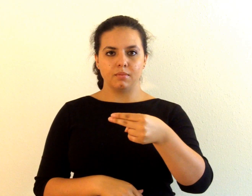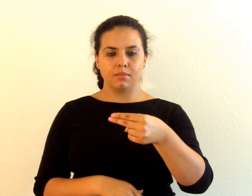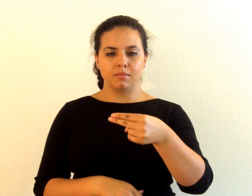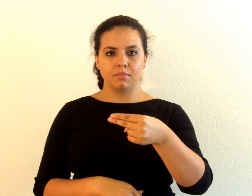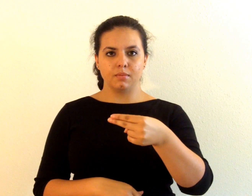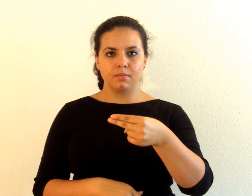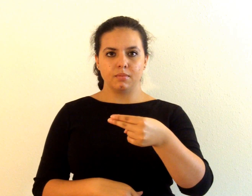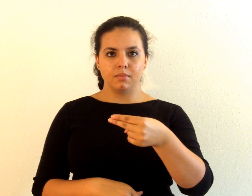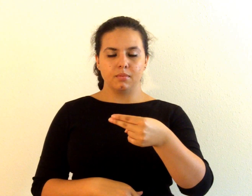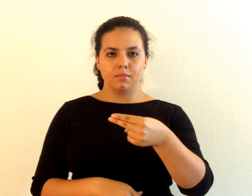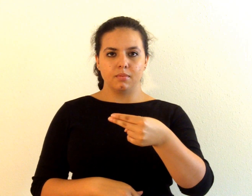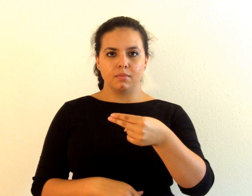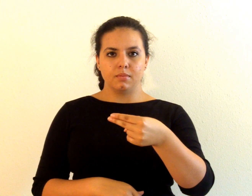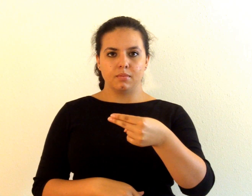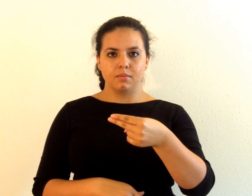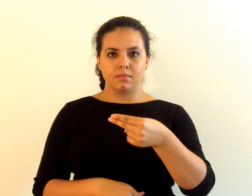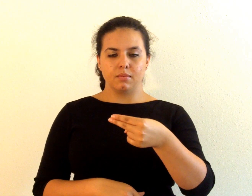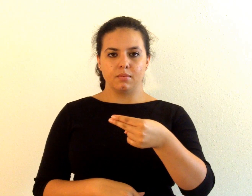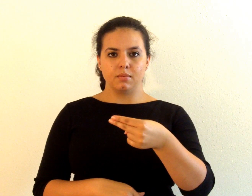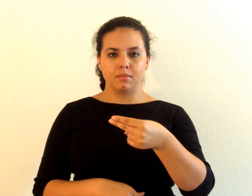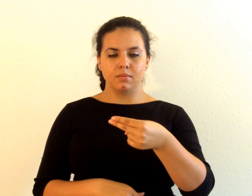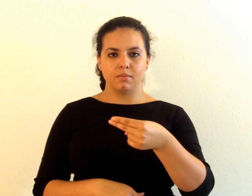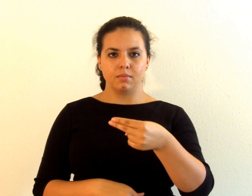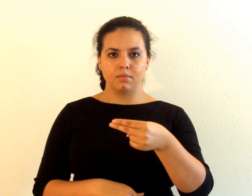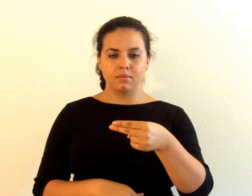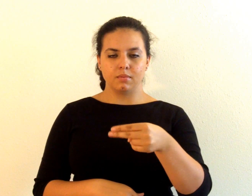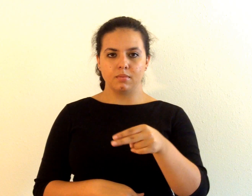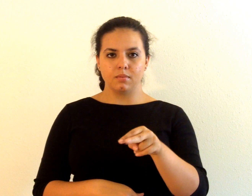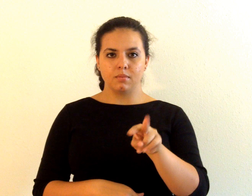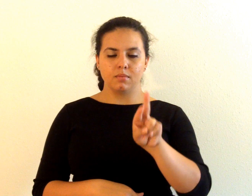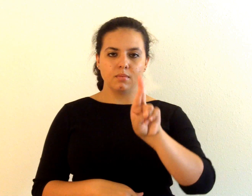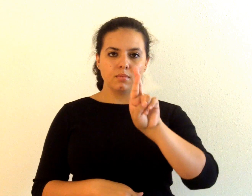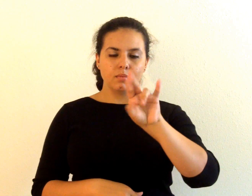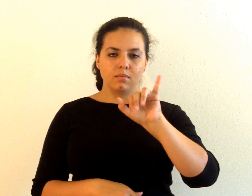of that is right, R-I-G-H-T,